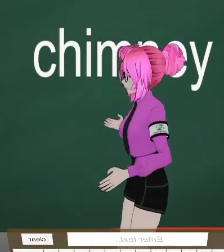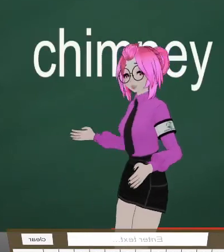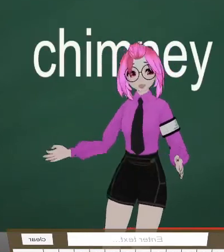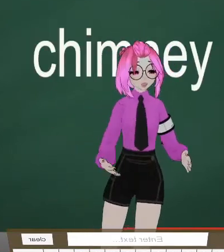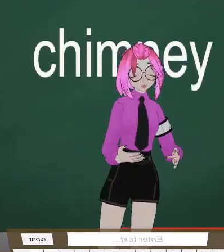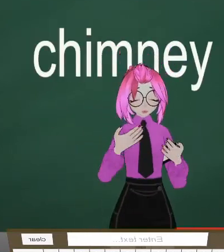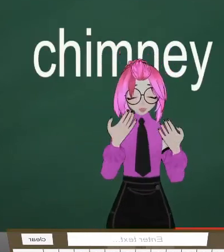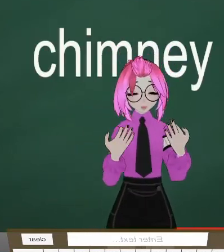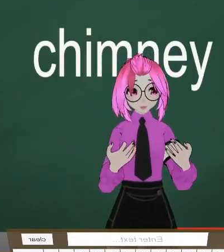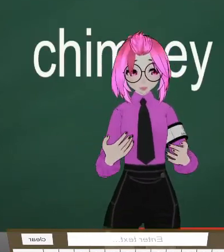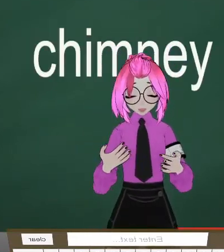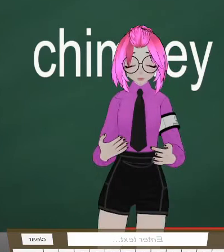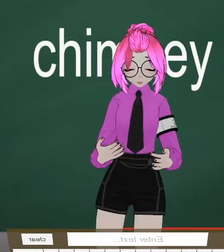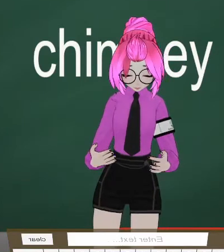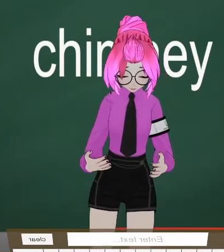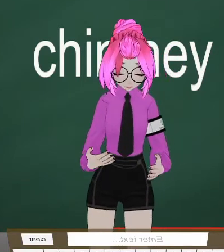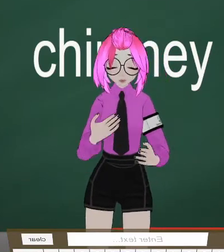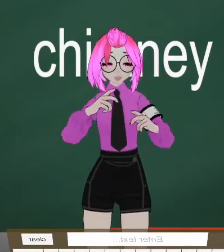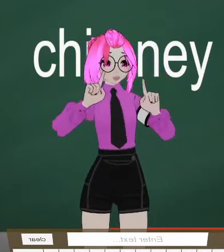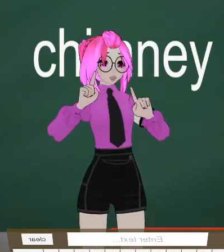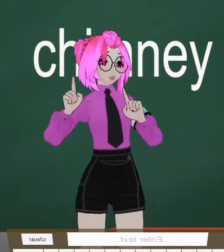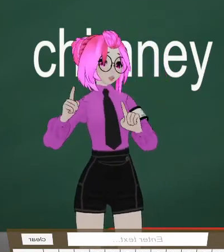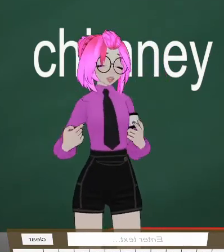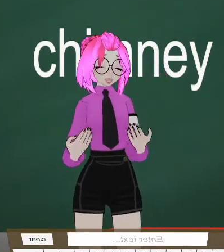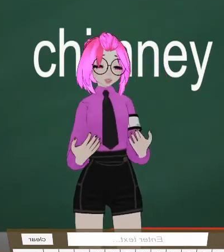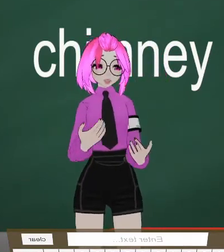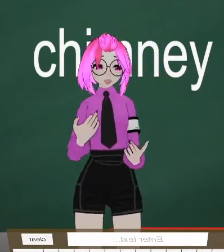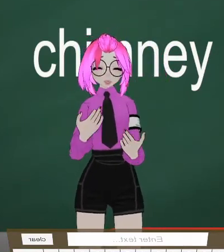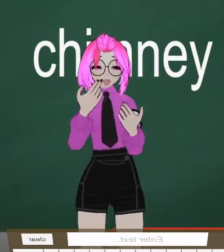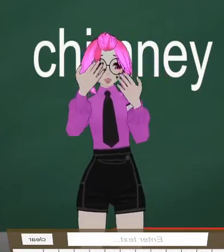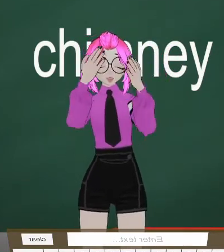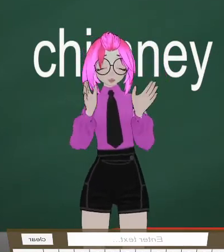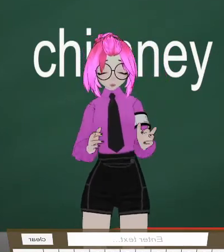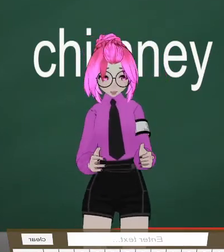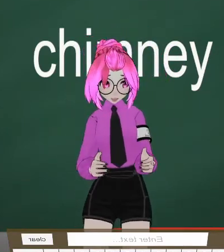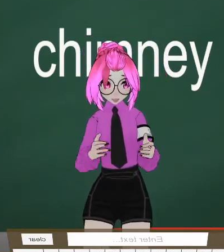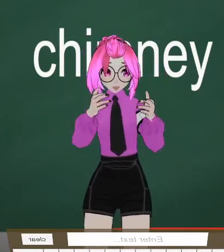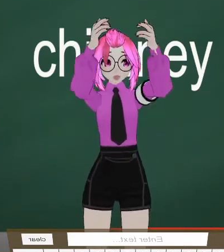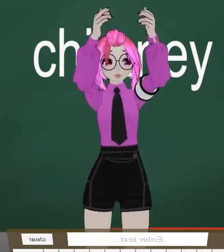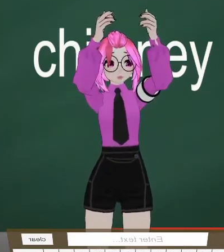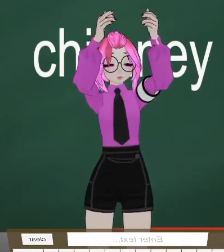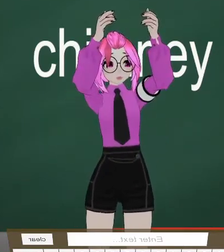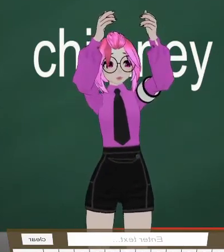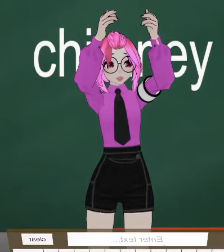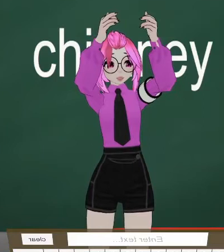chimney you're to say there's two different variations it could be the fire and then you show up like this